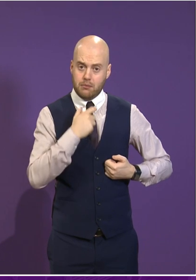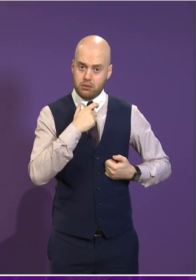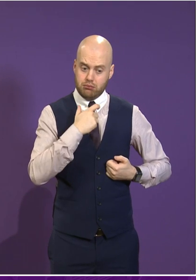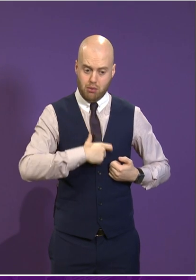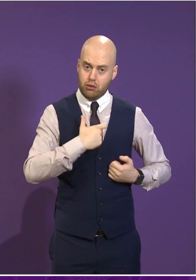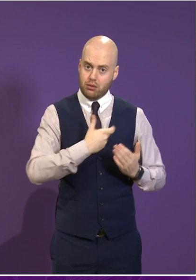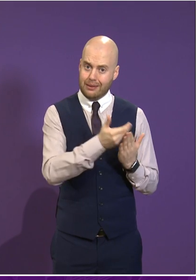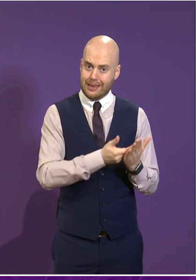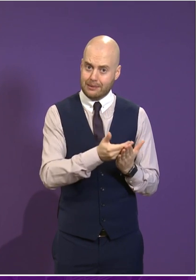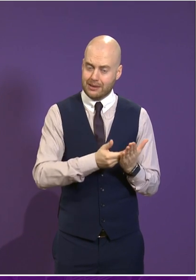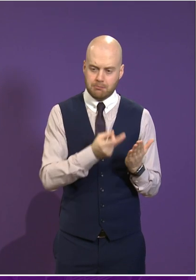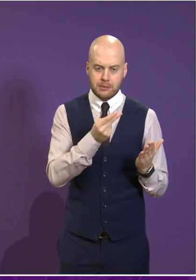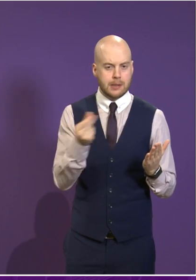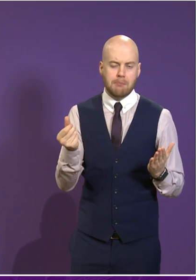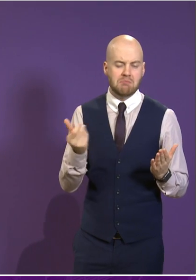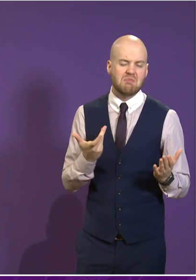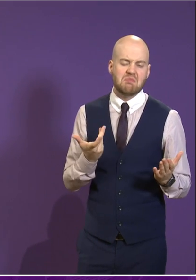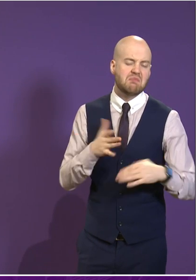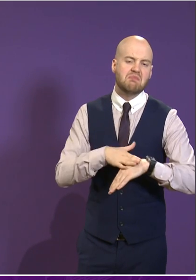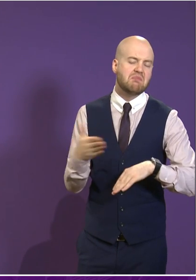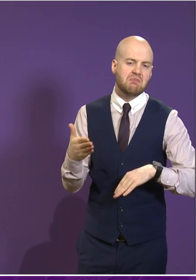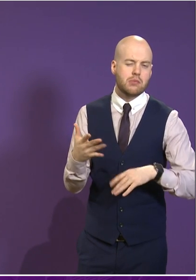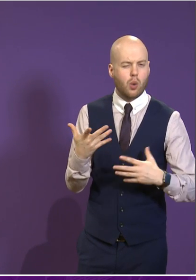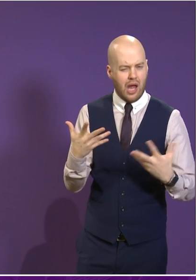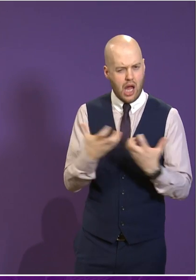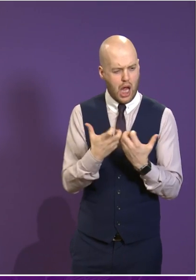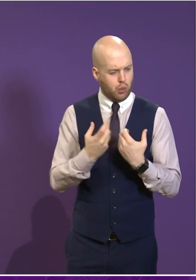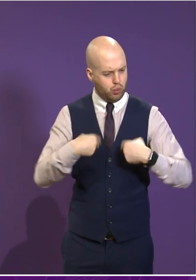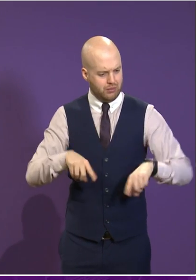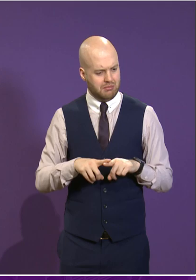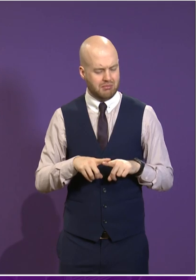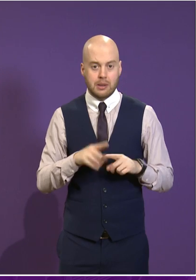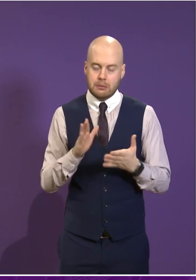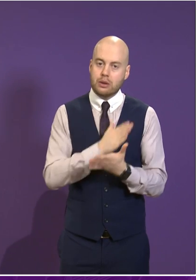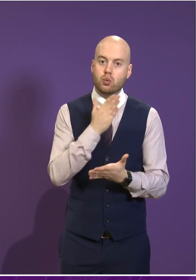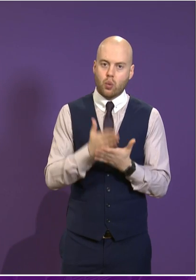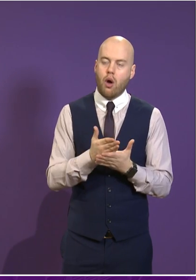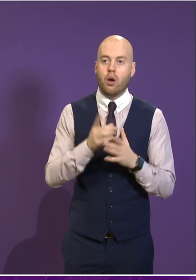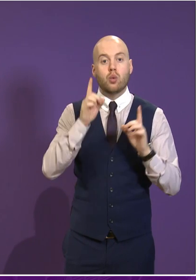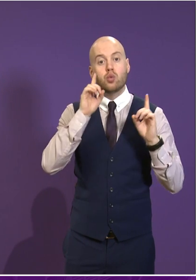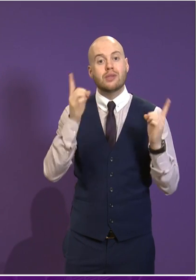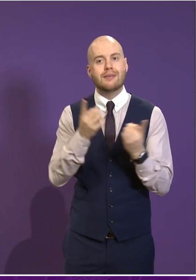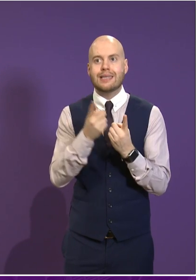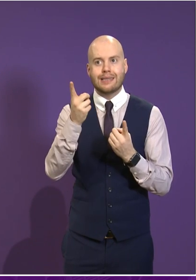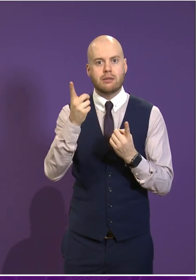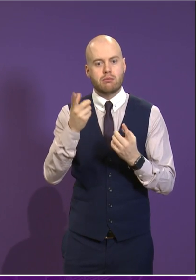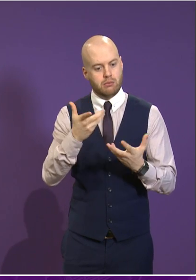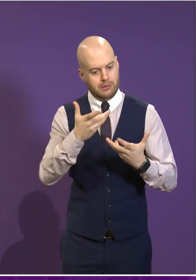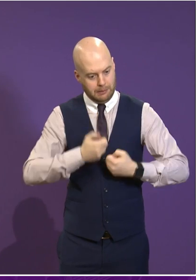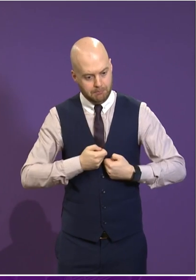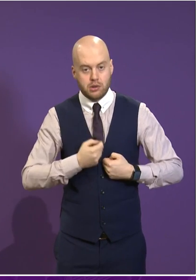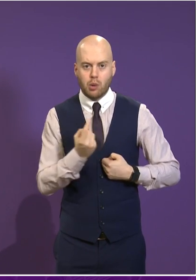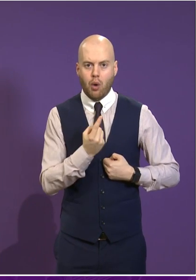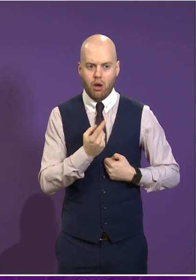don't. But for those who do, how on earth can we be sure that what they're doing and who they're admitting and who they're not admitting. How do we know that